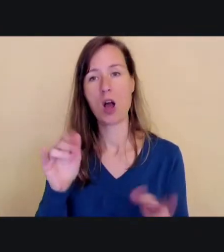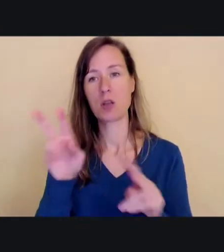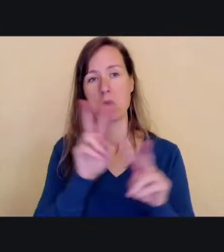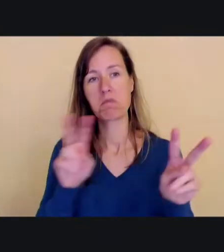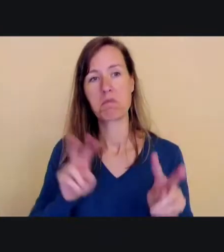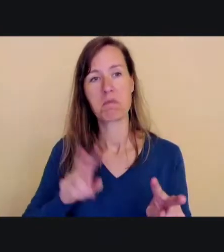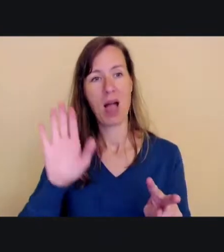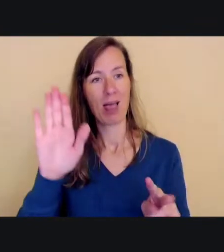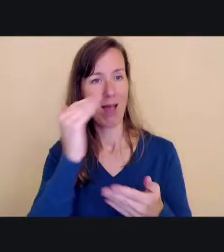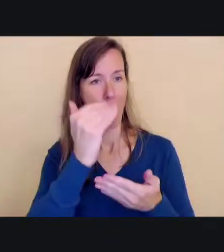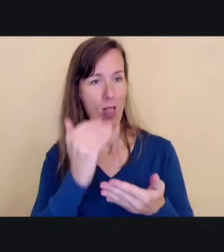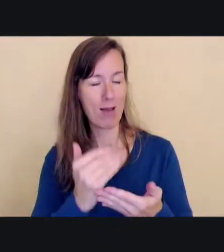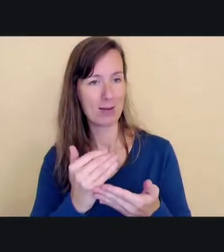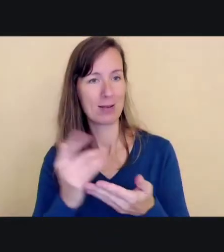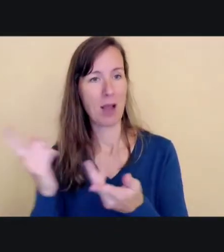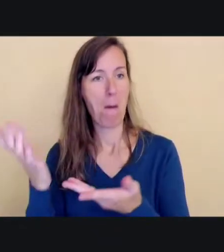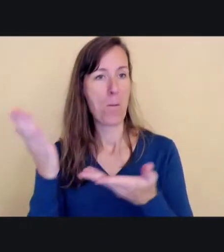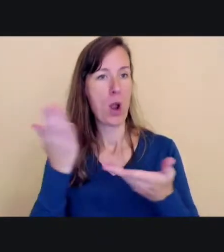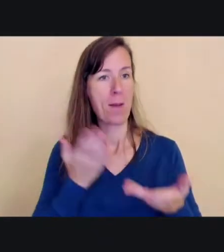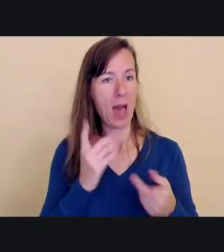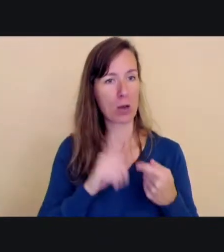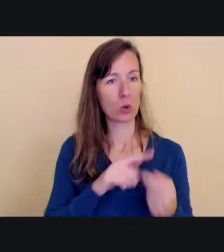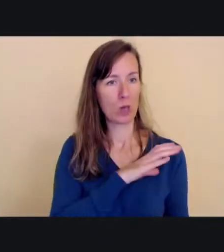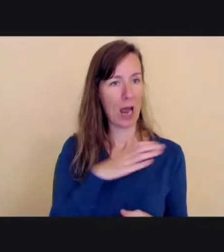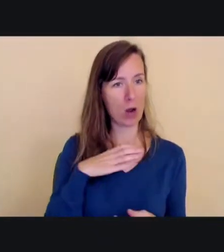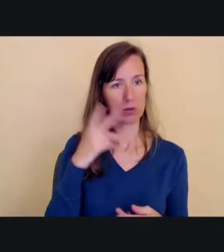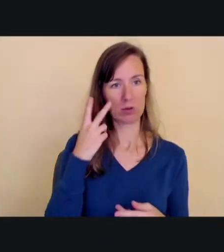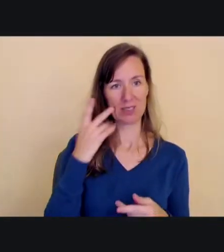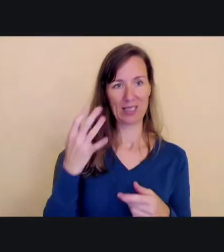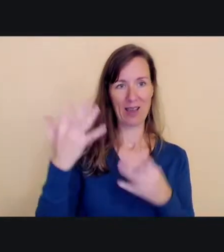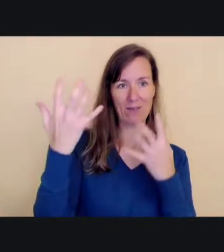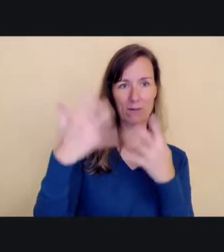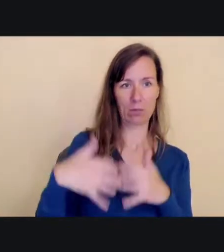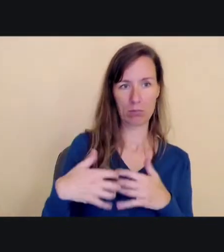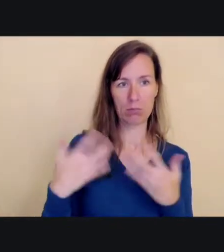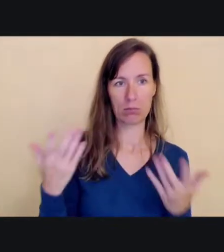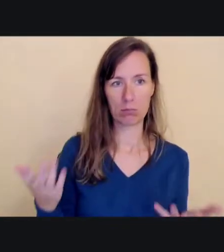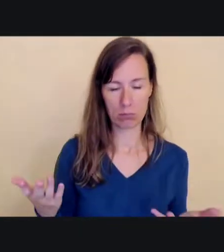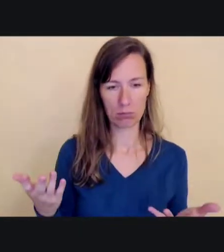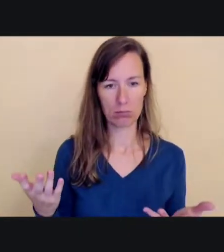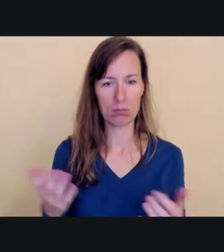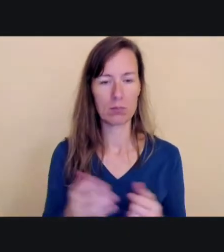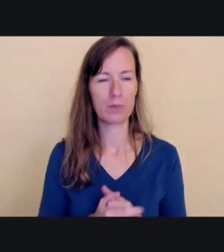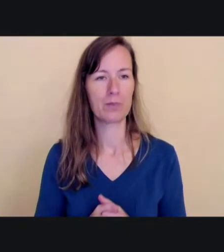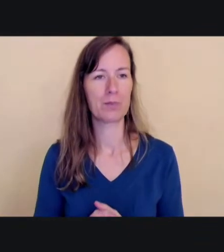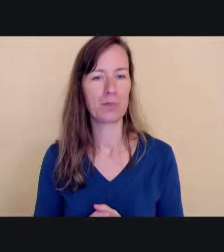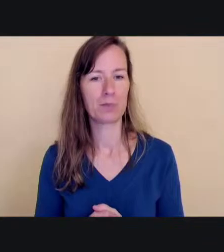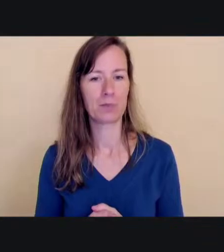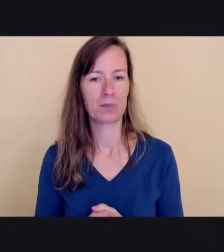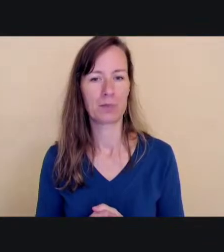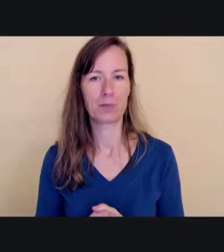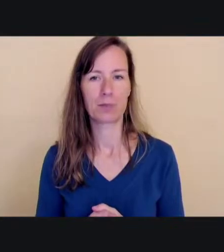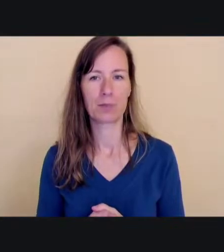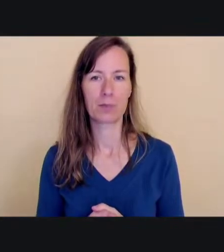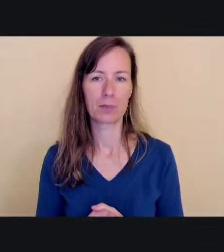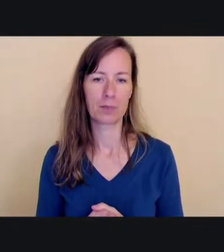to us and see if there are any alignments with that. But one thing, I think, even not speaking for